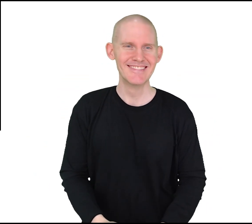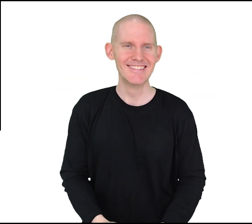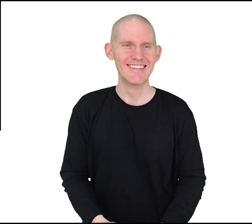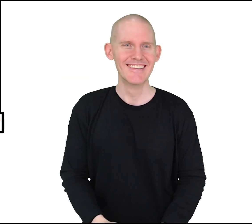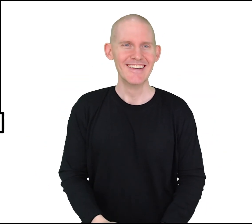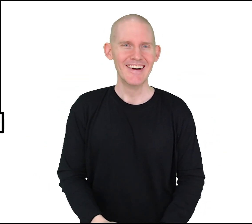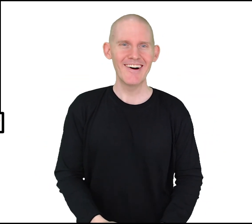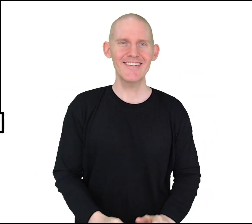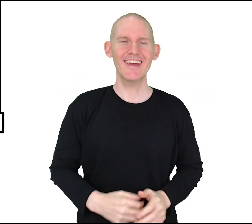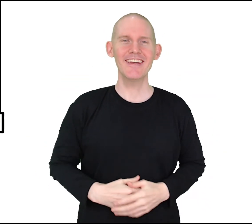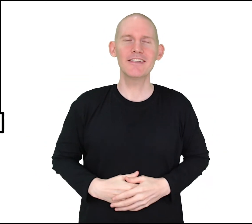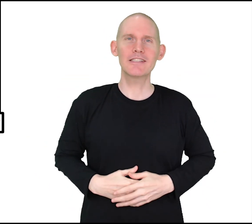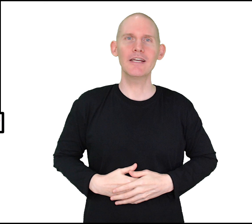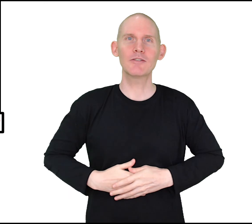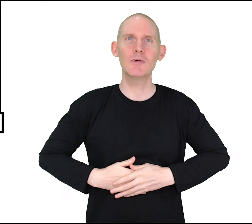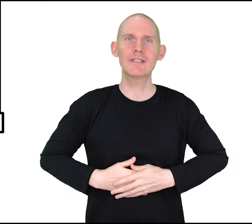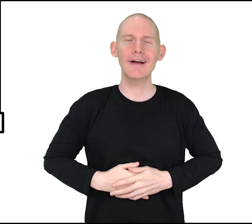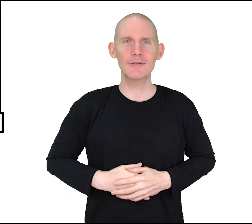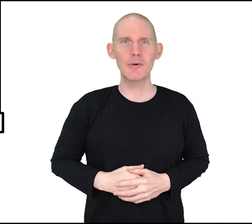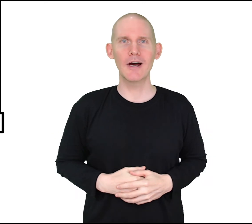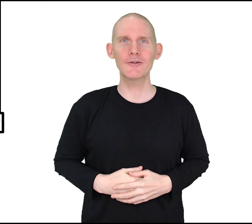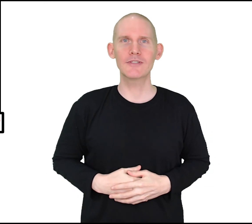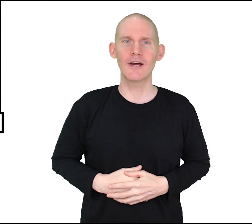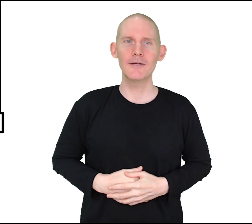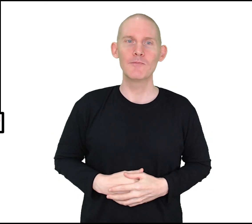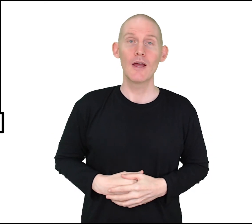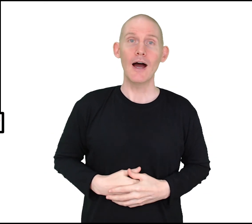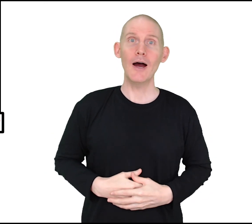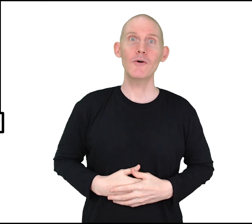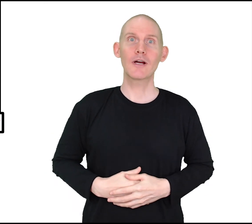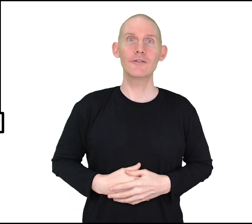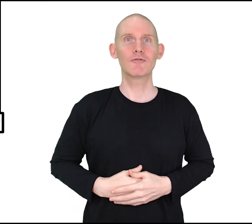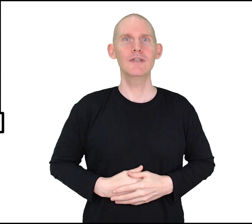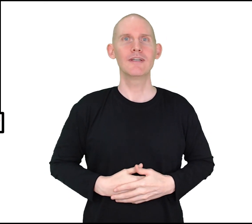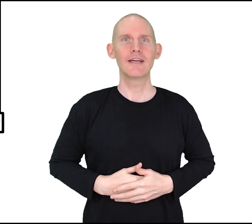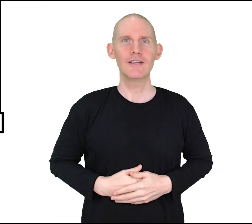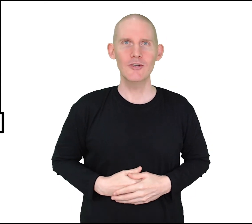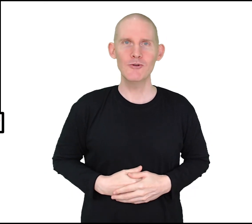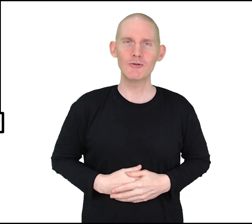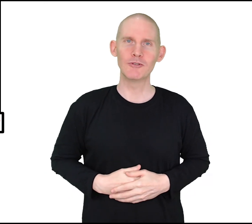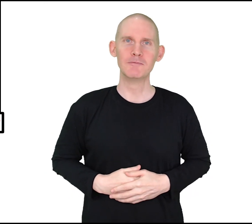Okay, in this lesson we talked about how to sign our country huge.